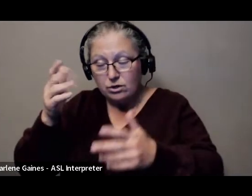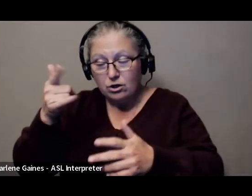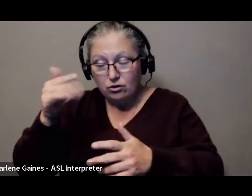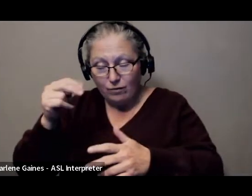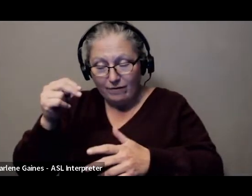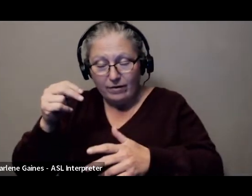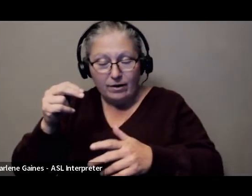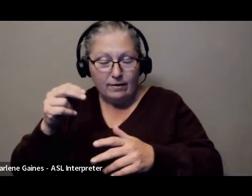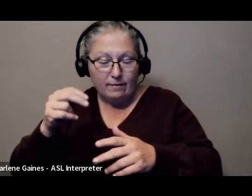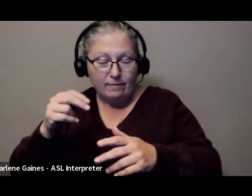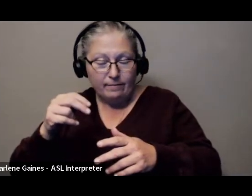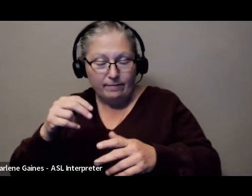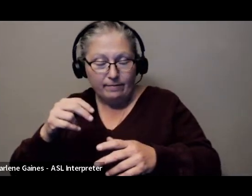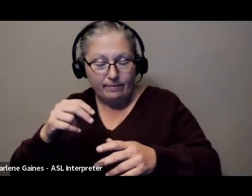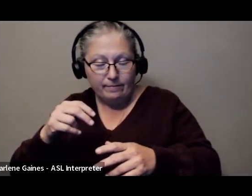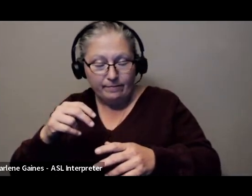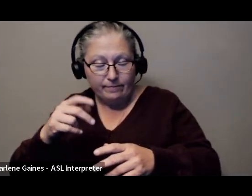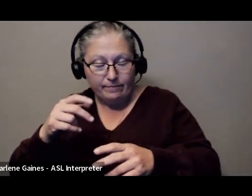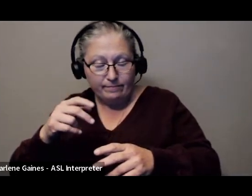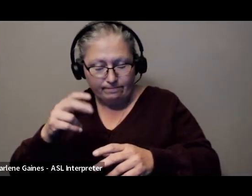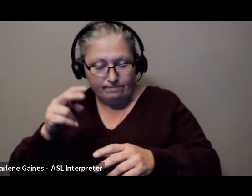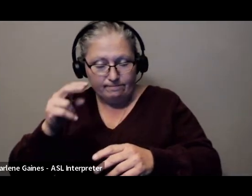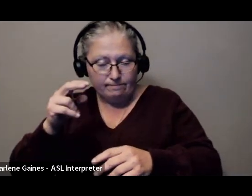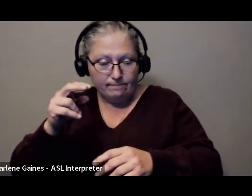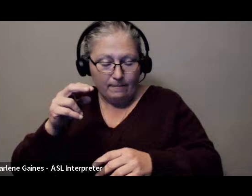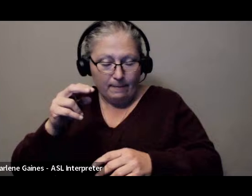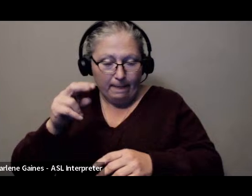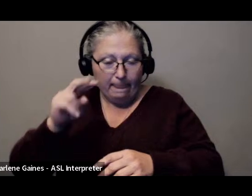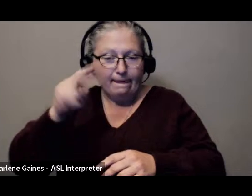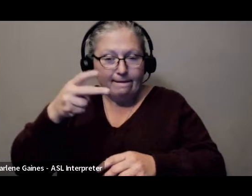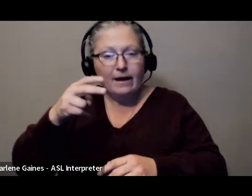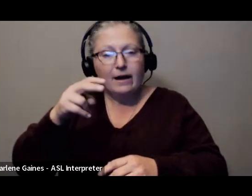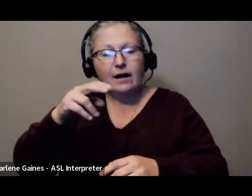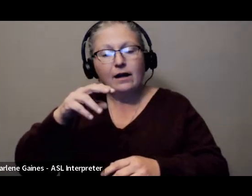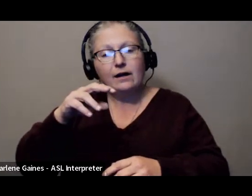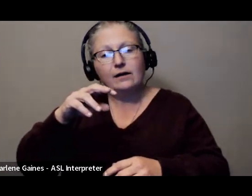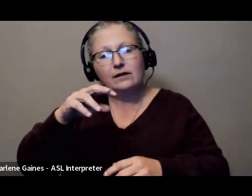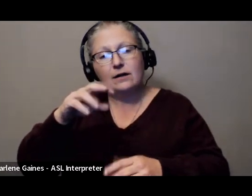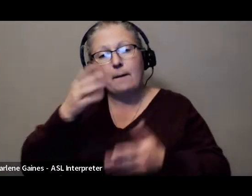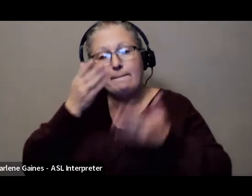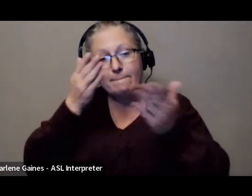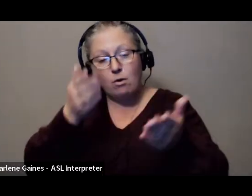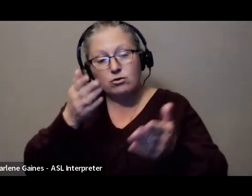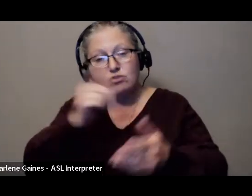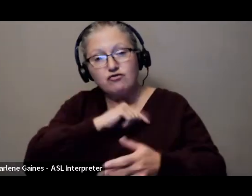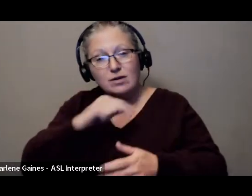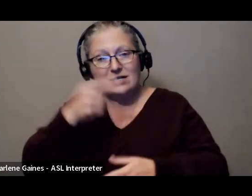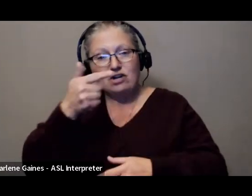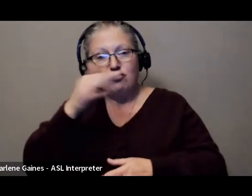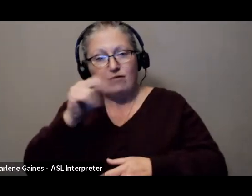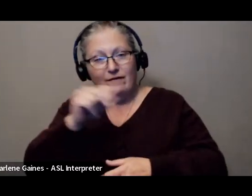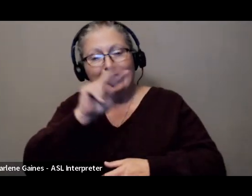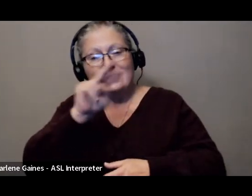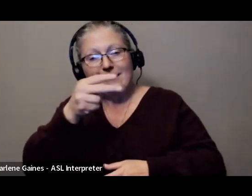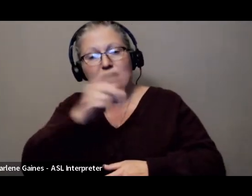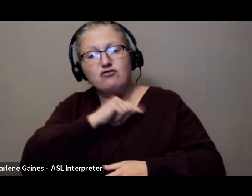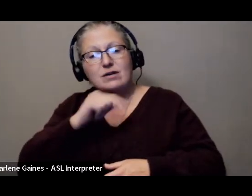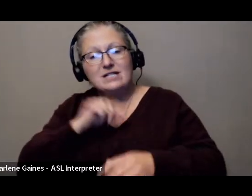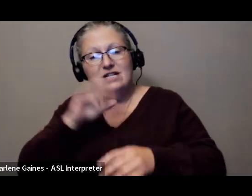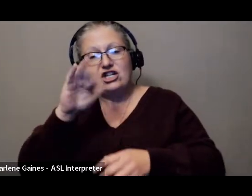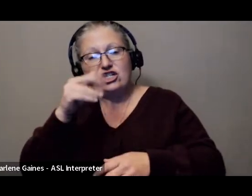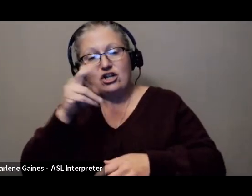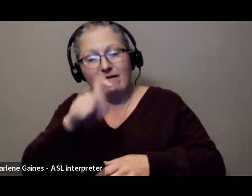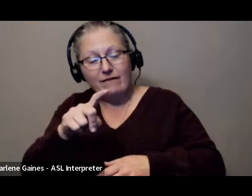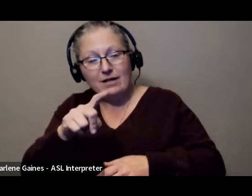you. Can I have a second? I'll second that. So motion by trustee Griffin, second by trustee